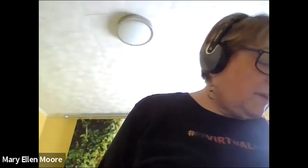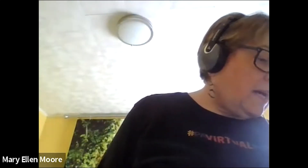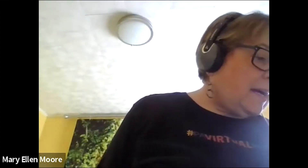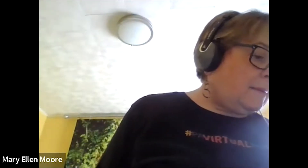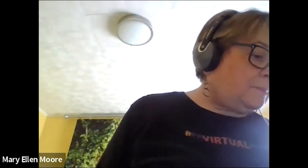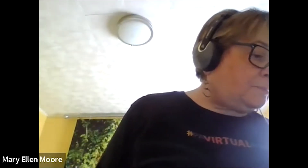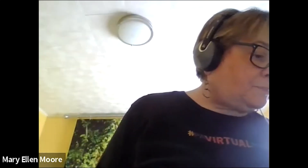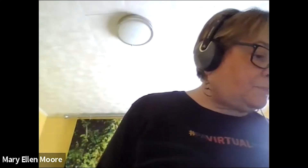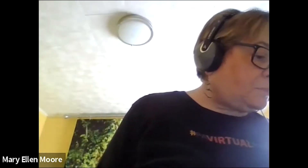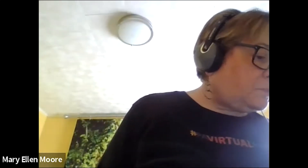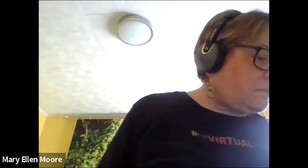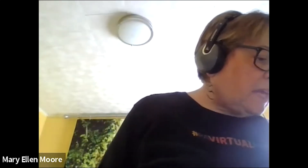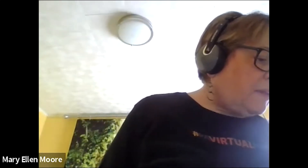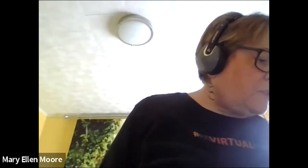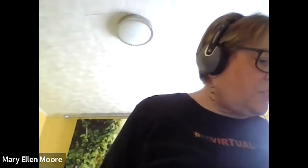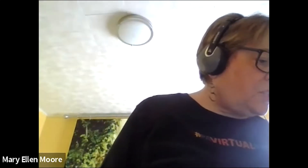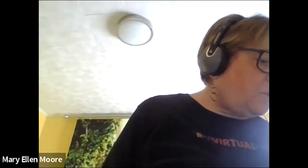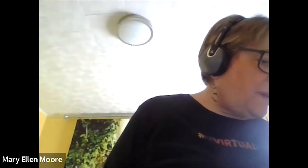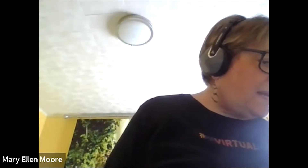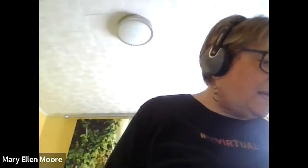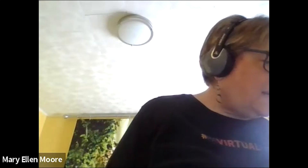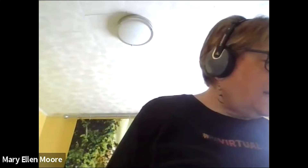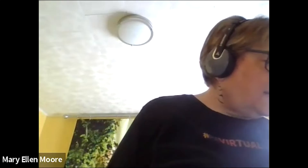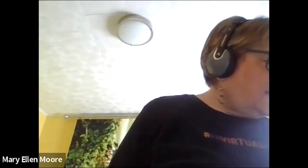Okay. There's so many.